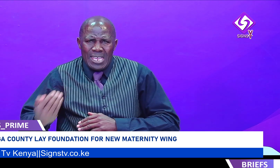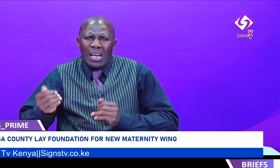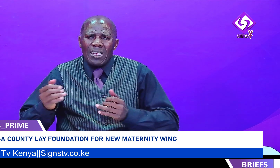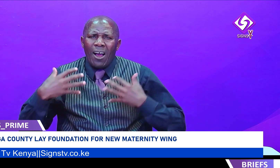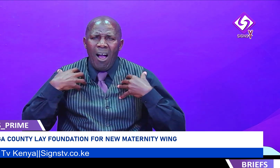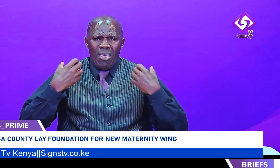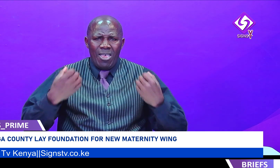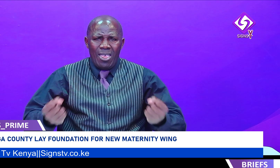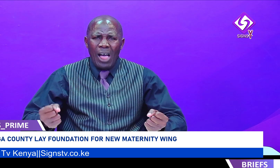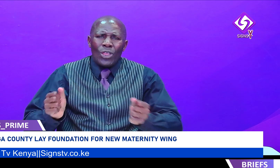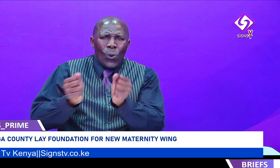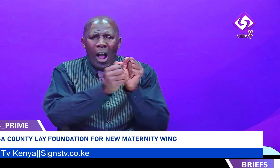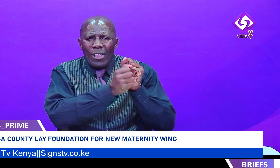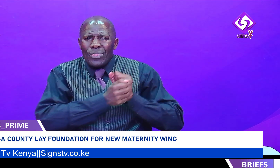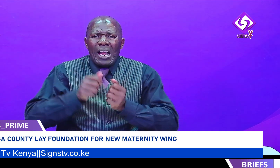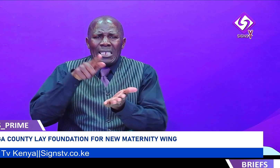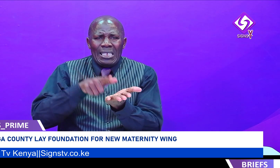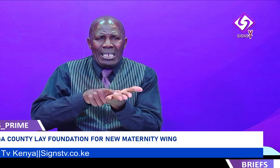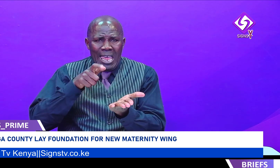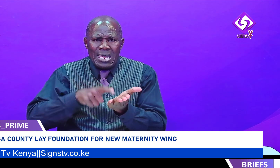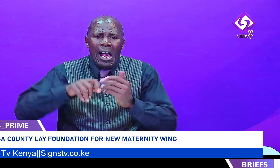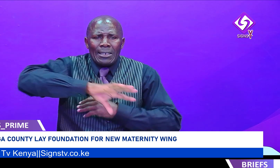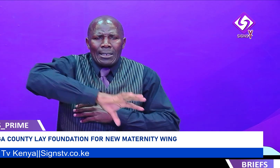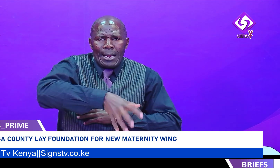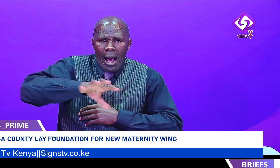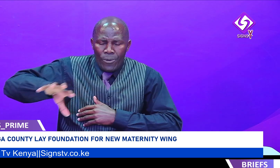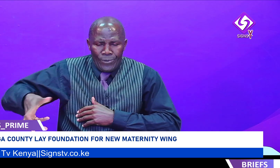health, within Mwea constituency.